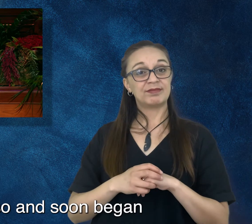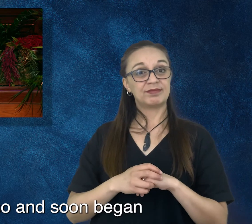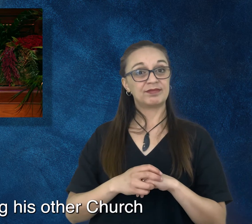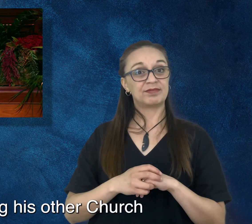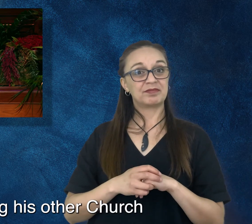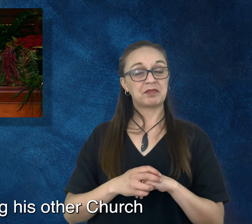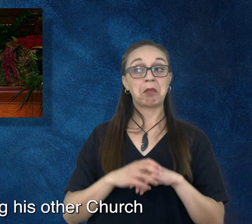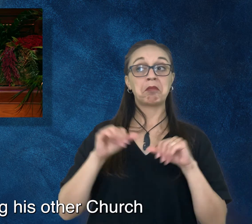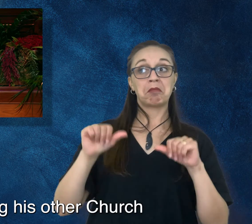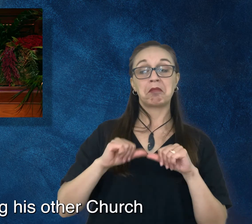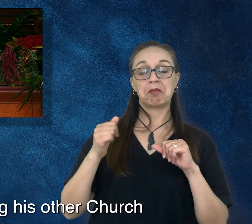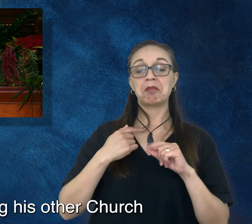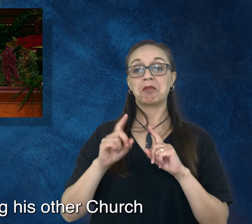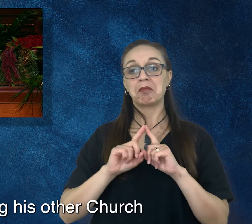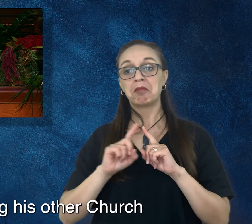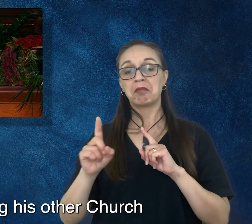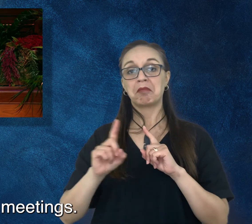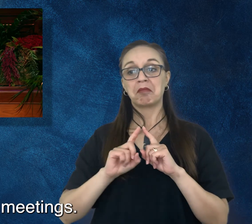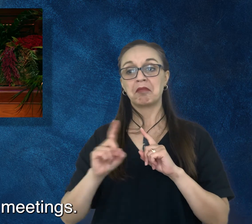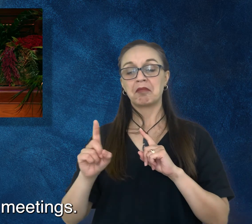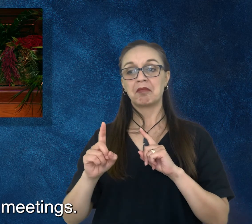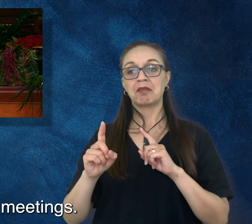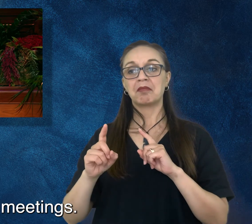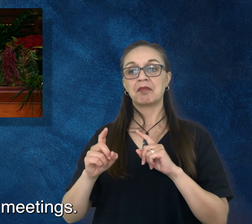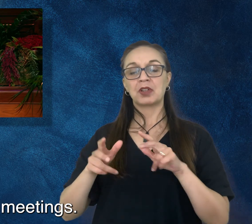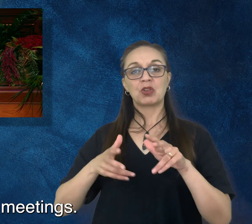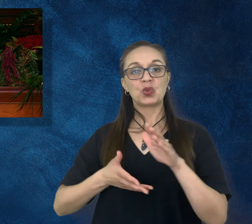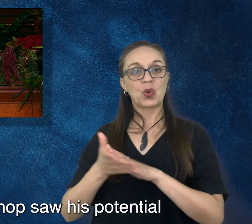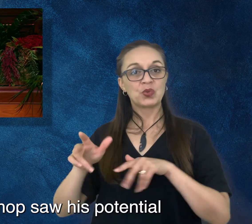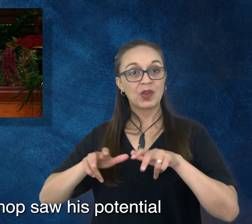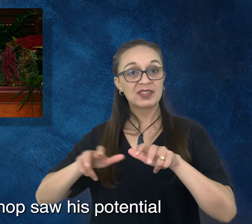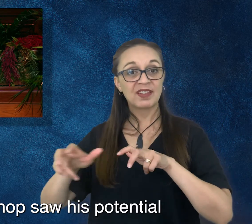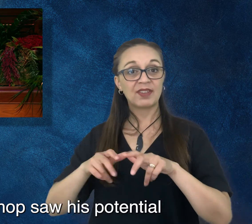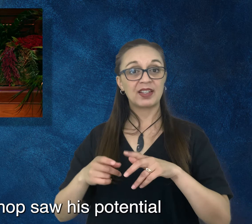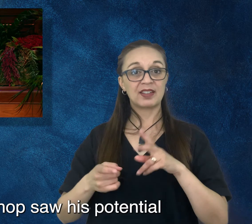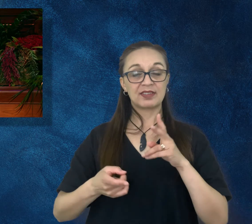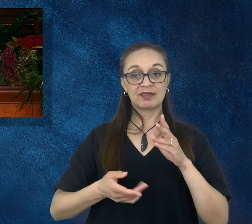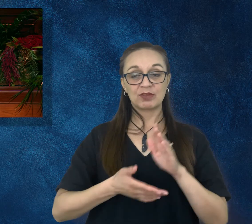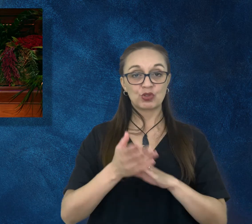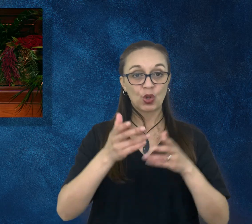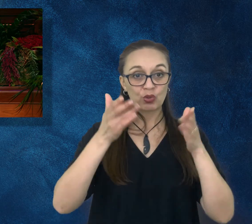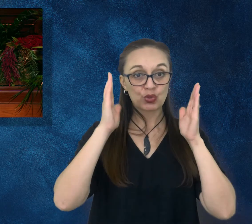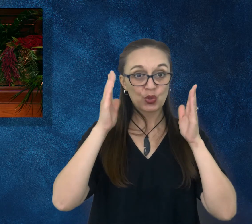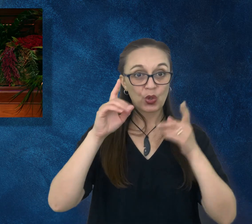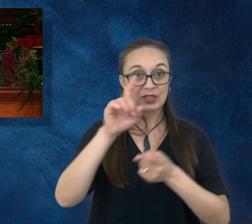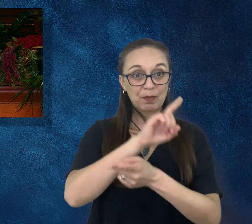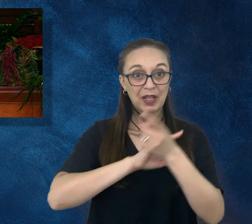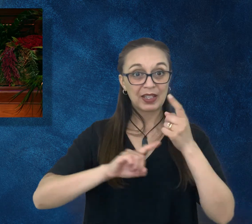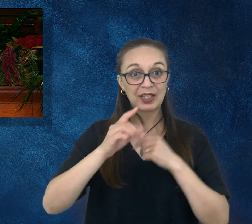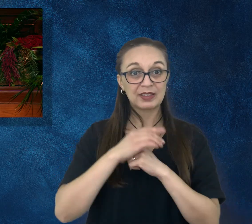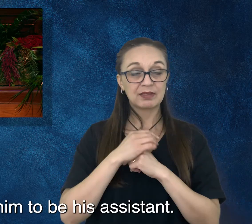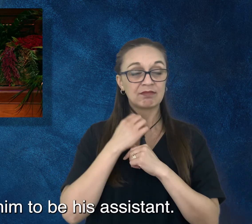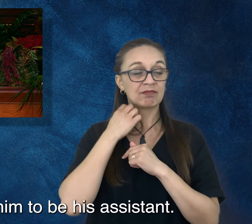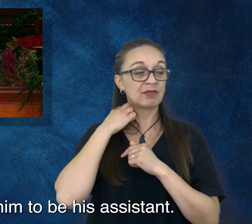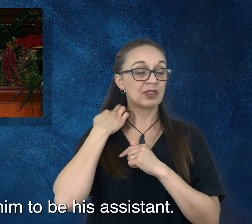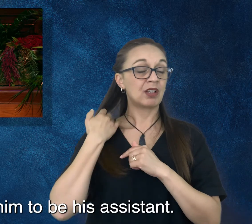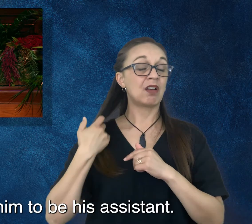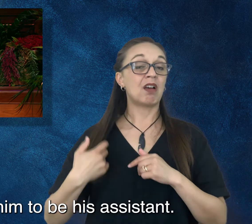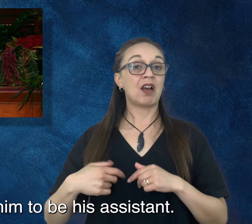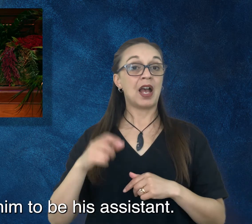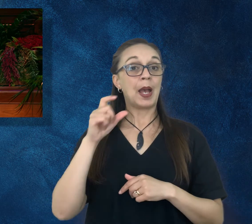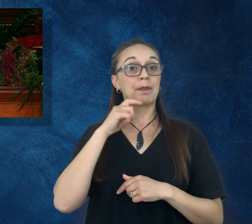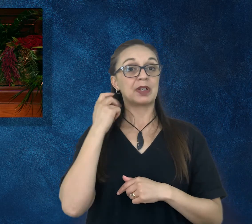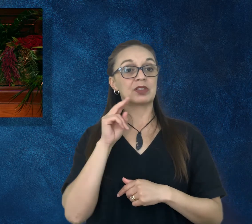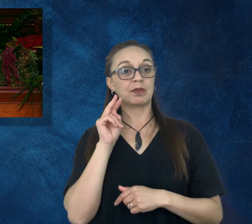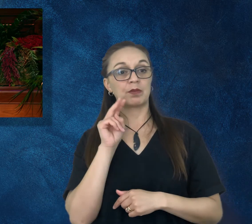and soon began attending his other church meetings. A wise bishop saw his potential and invited